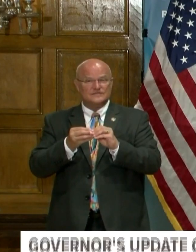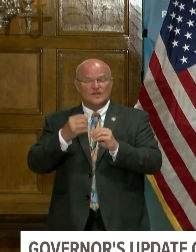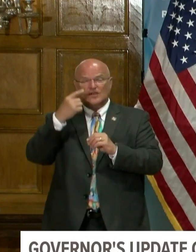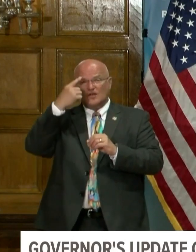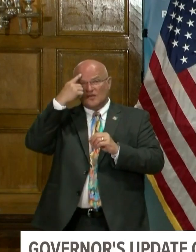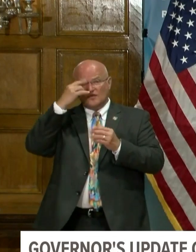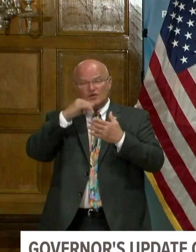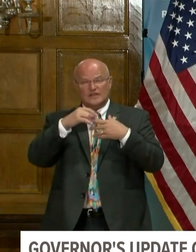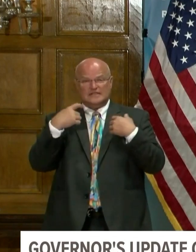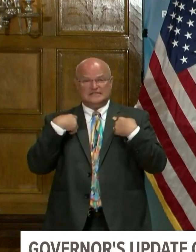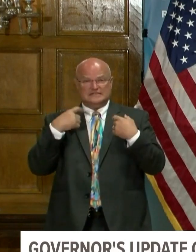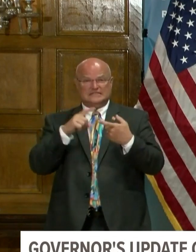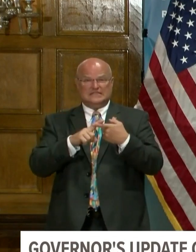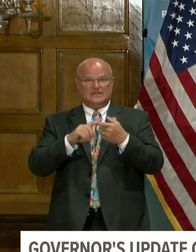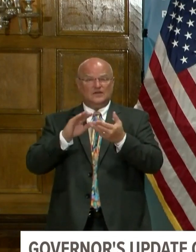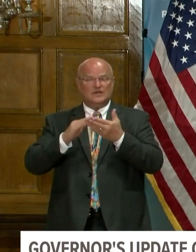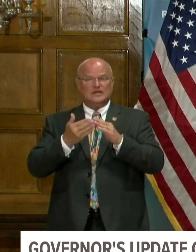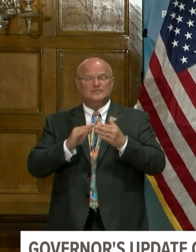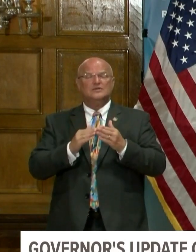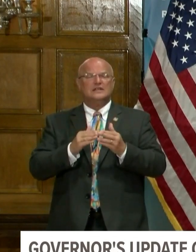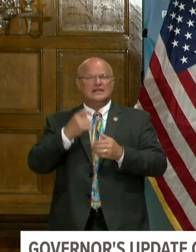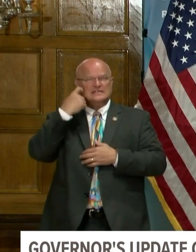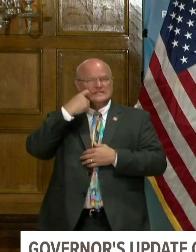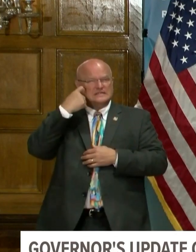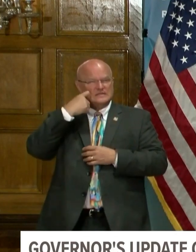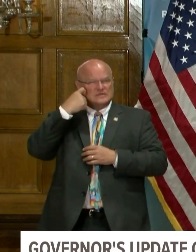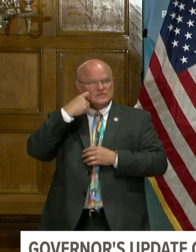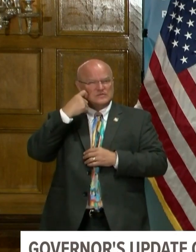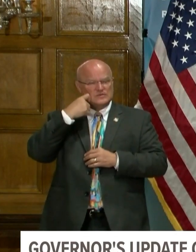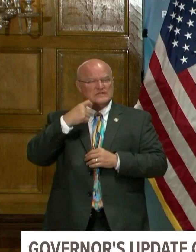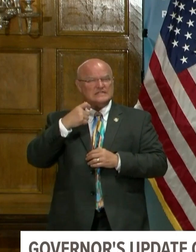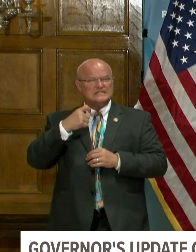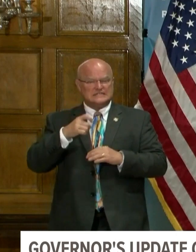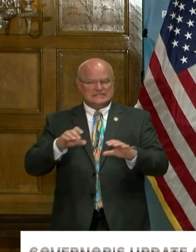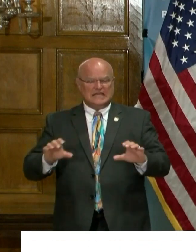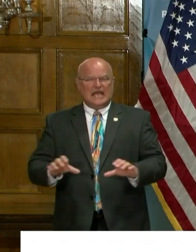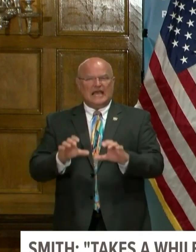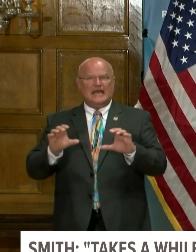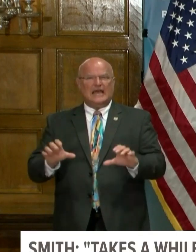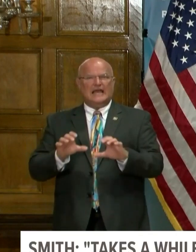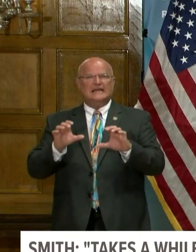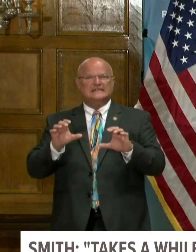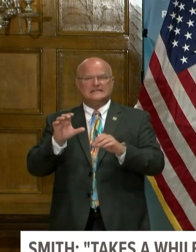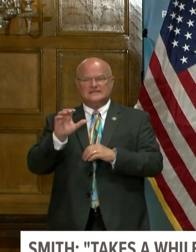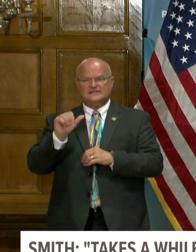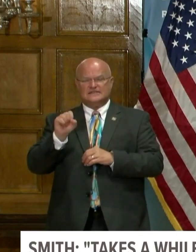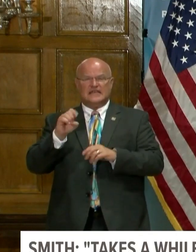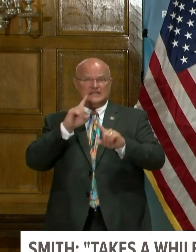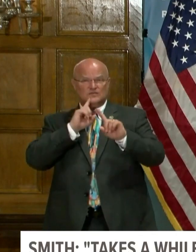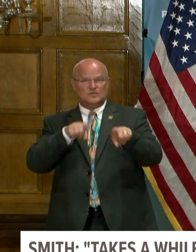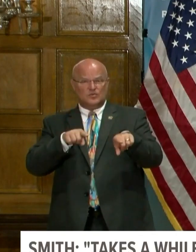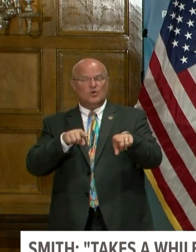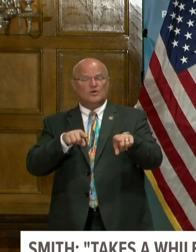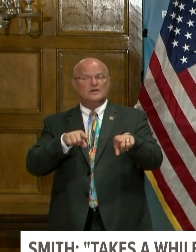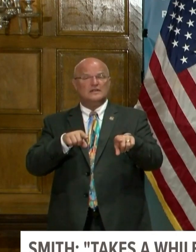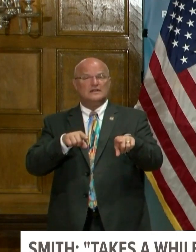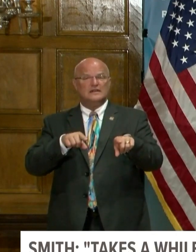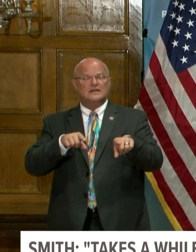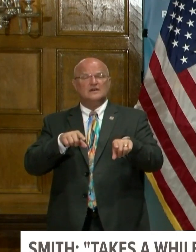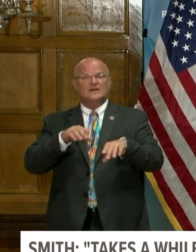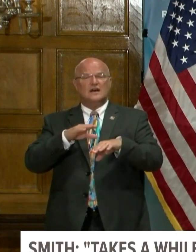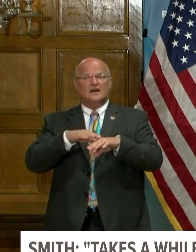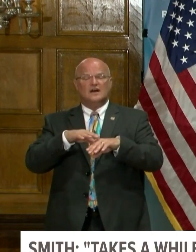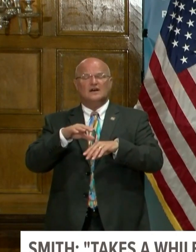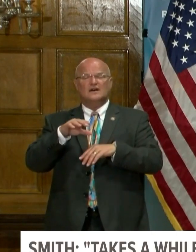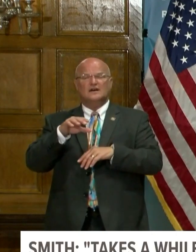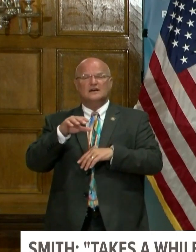for the Latino community, our most recent active case report was was on